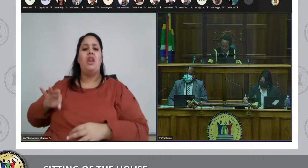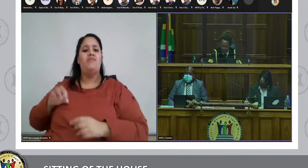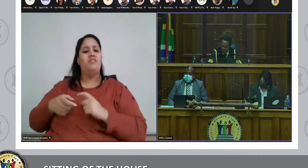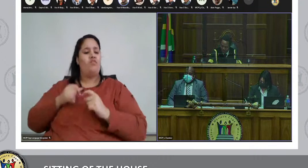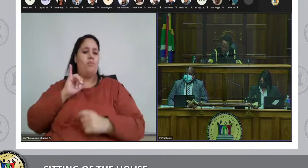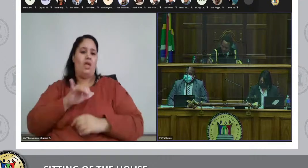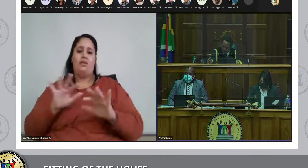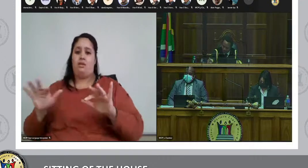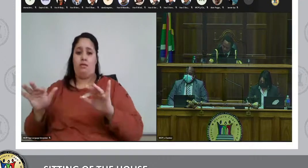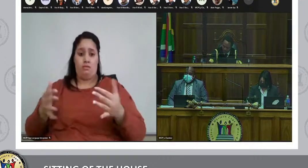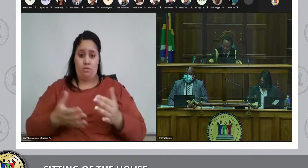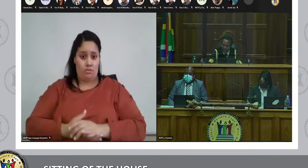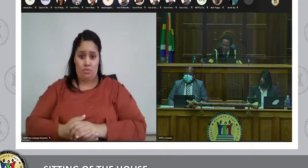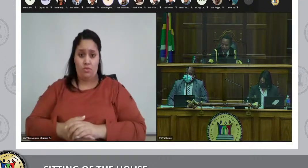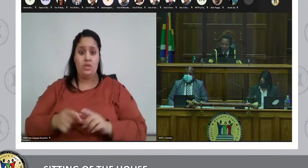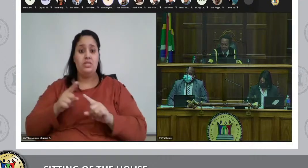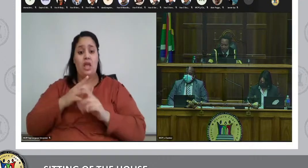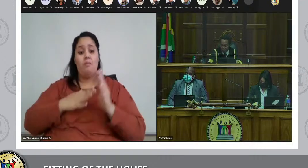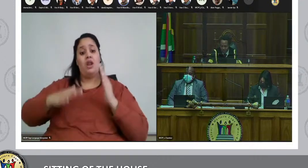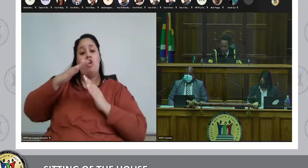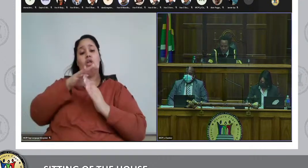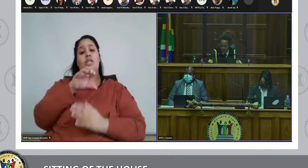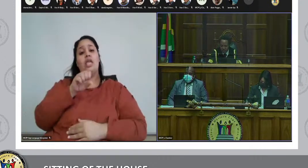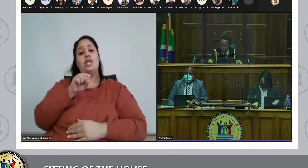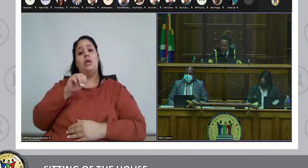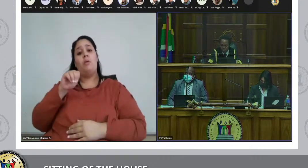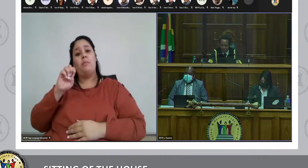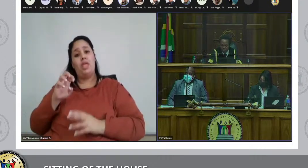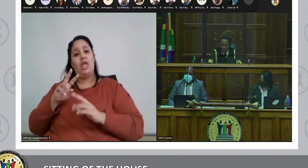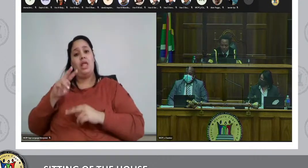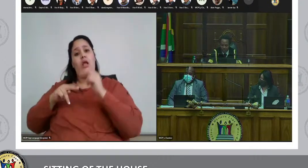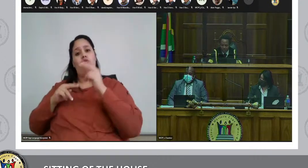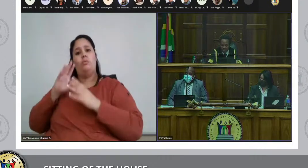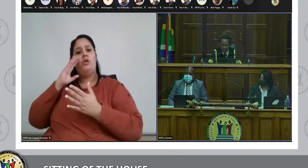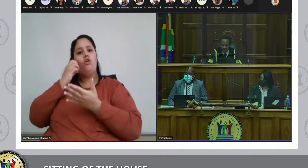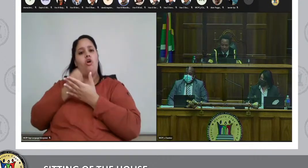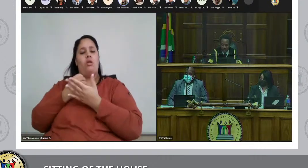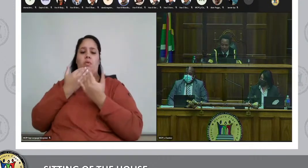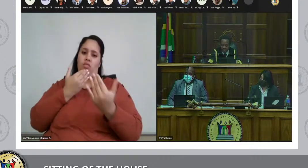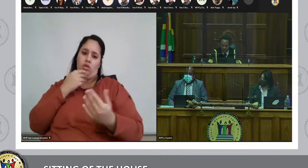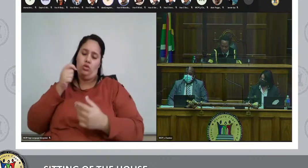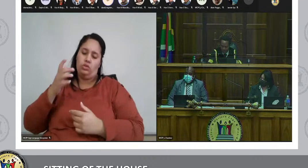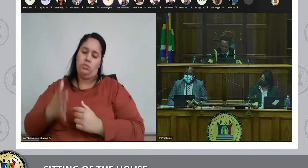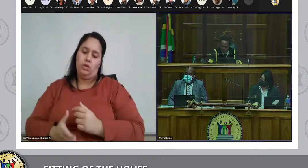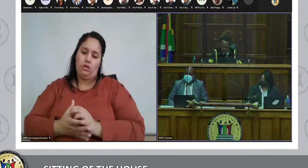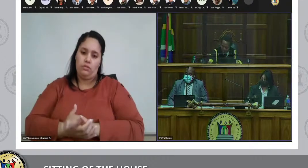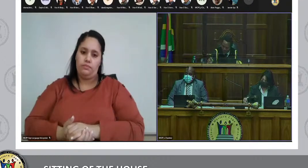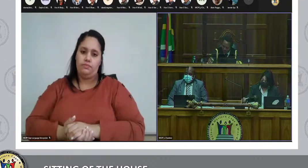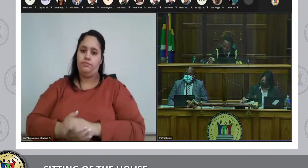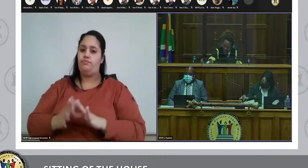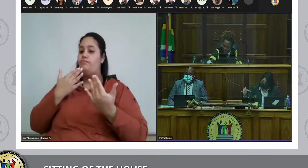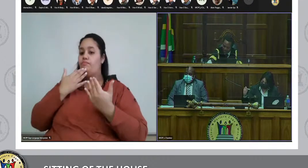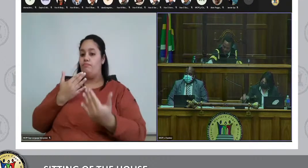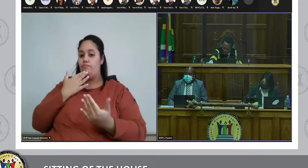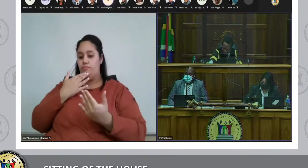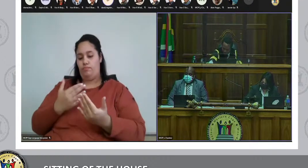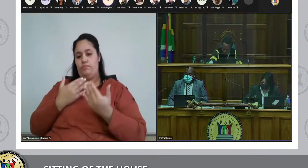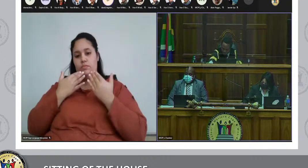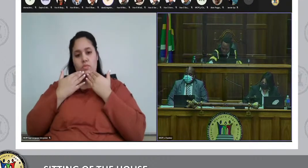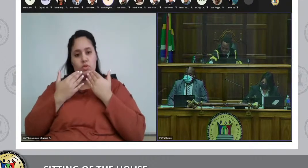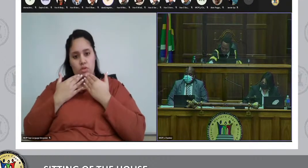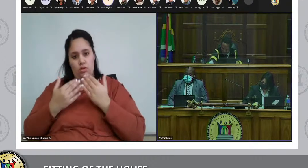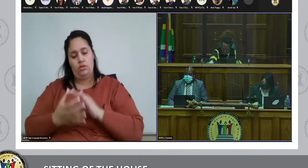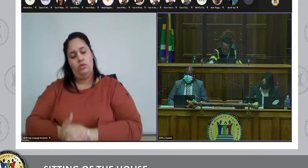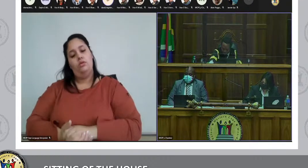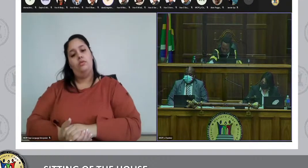time It is must up. also prioritize the SMMEs and the township economy. I thank you, Speaker. Enkosi kakhulu. Ndiyabulela,